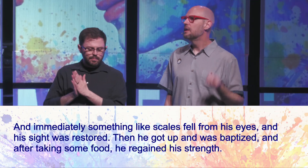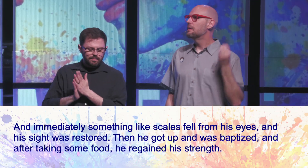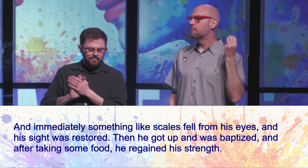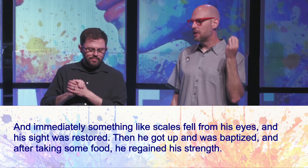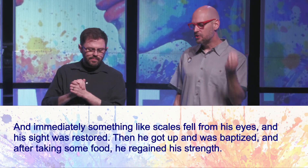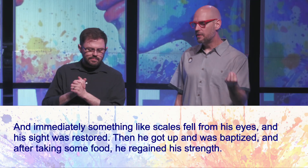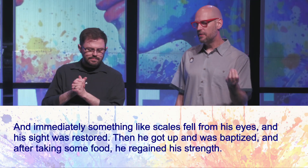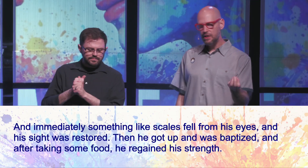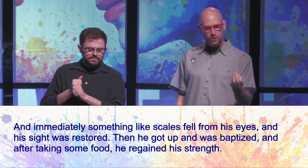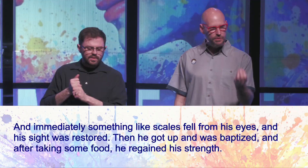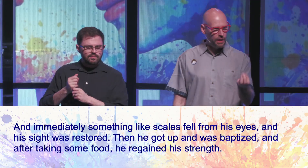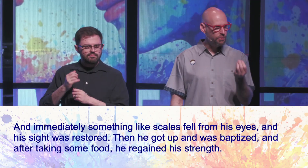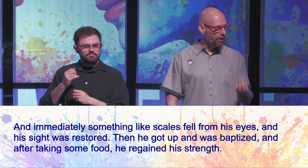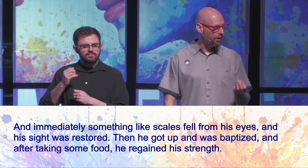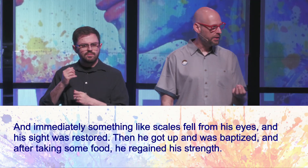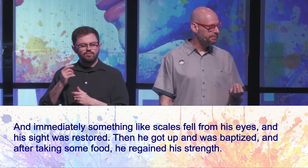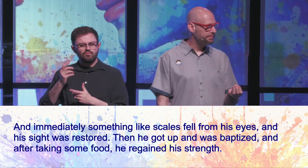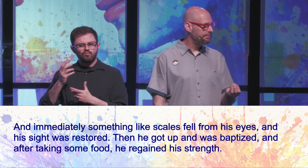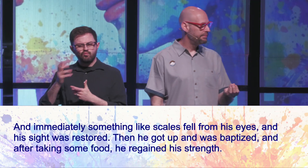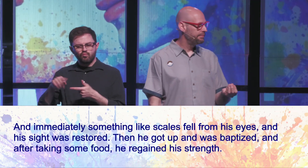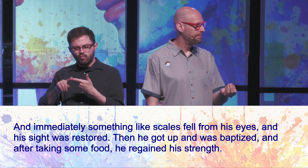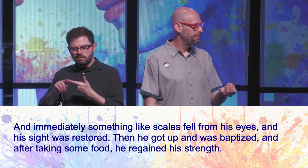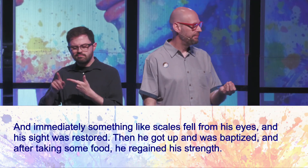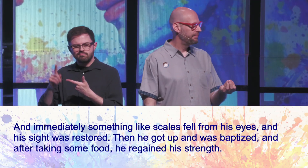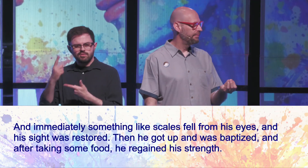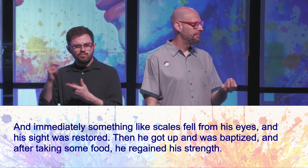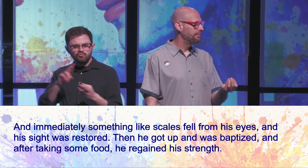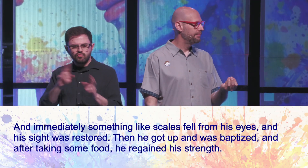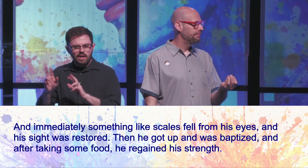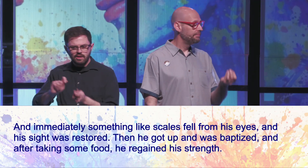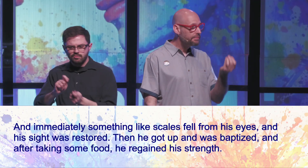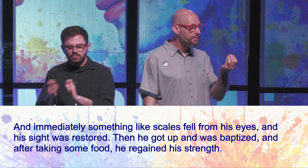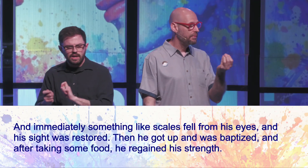is, but here's all the things you've done wrong.